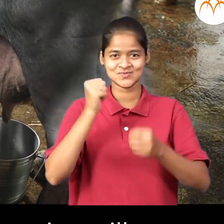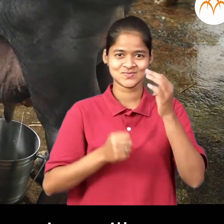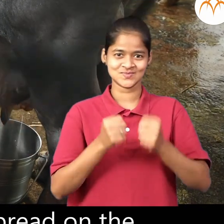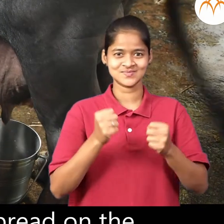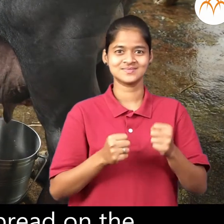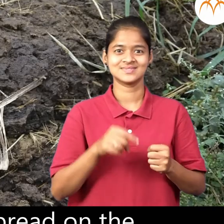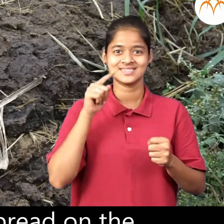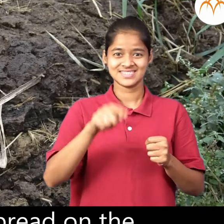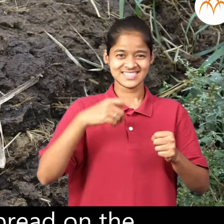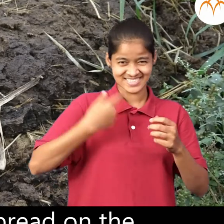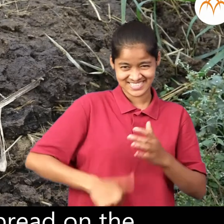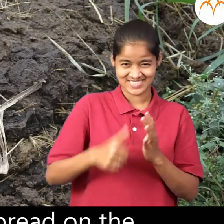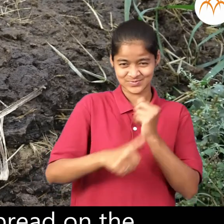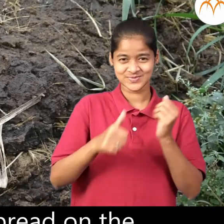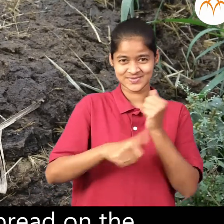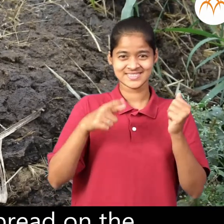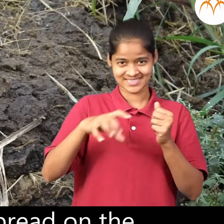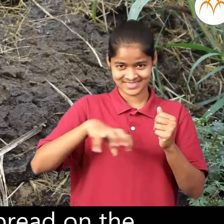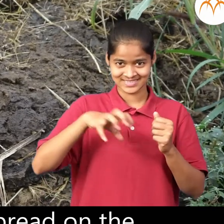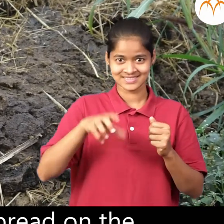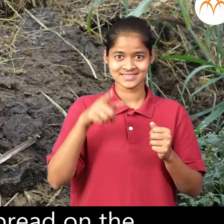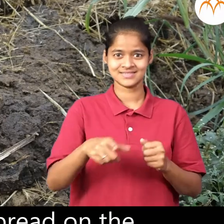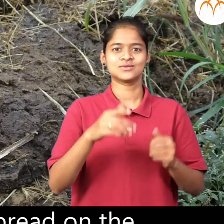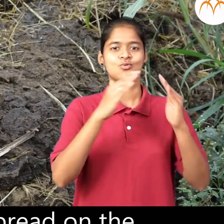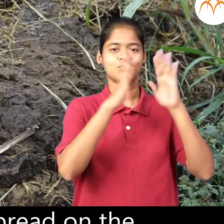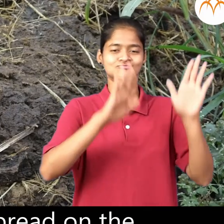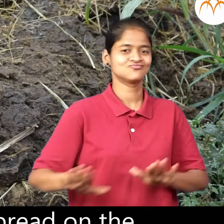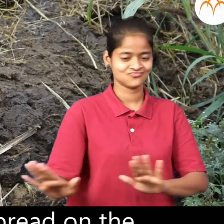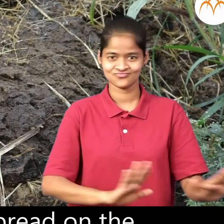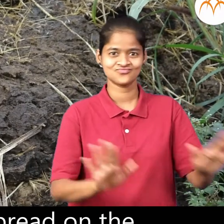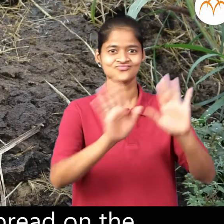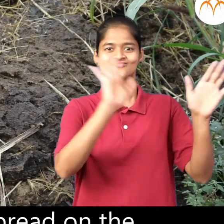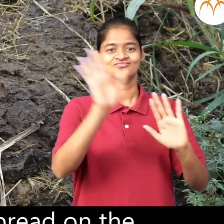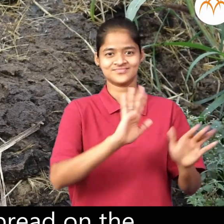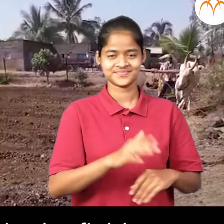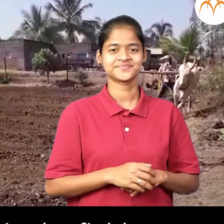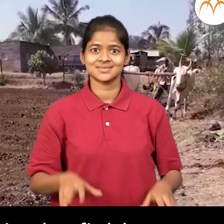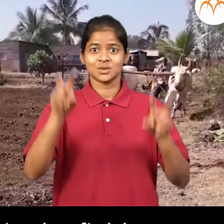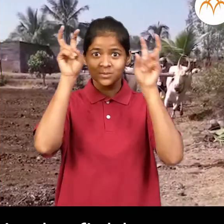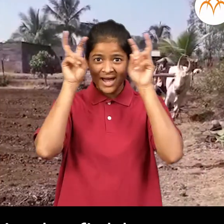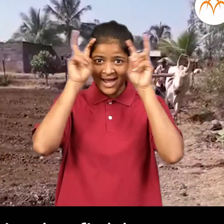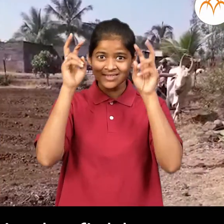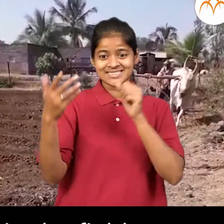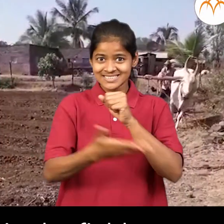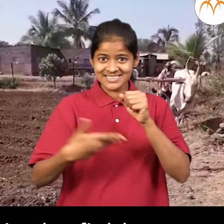Their dung is spread on the floor of their house. The bulls work in the